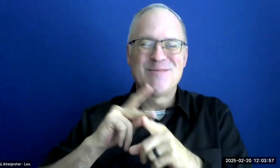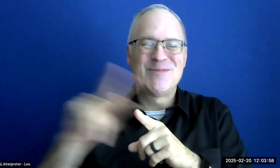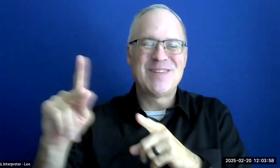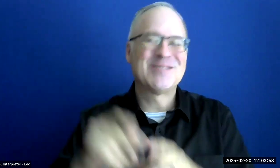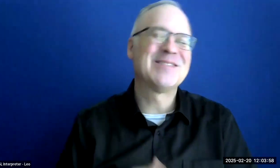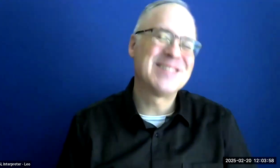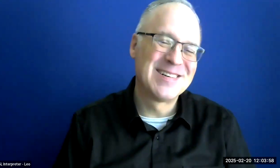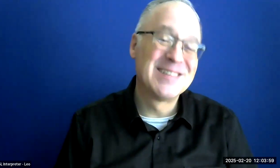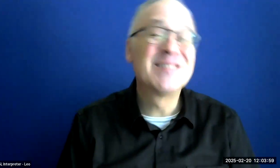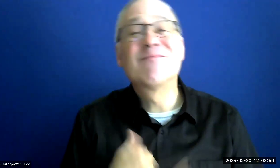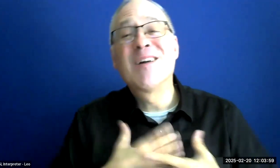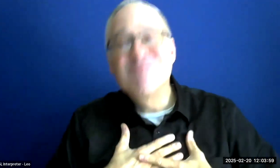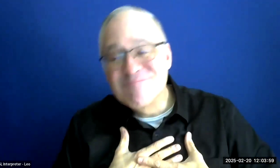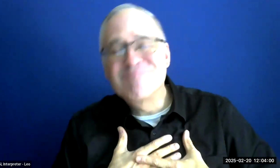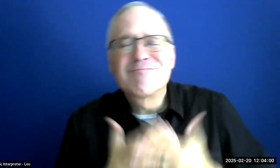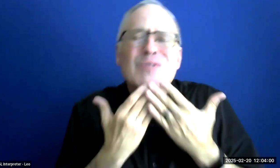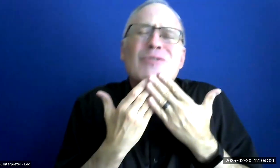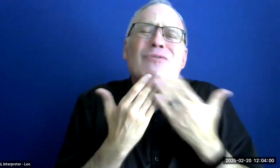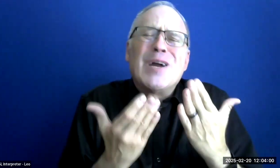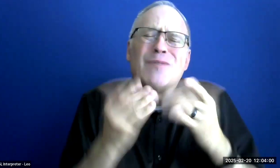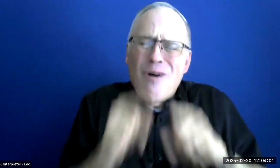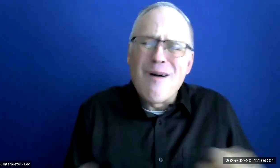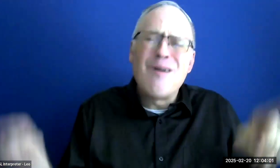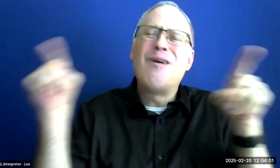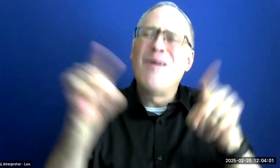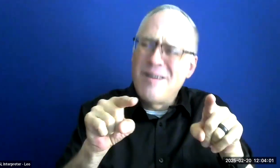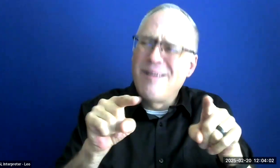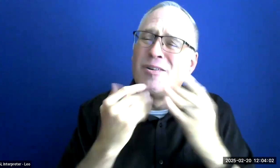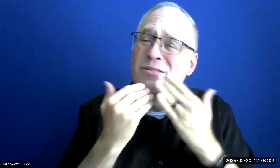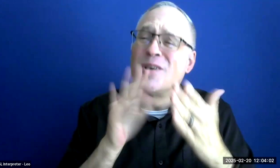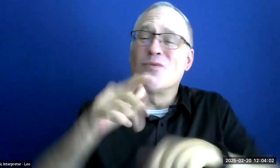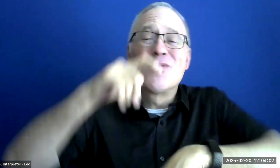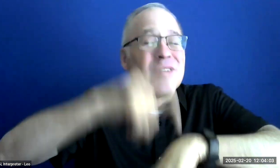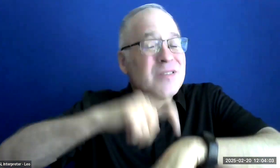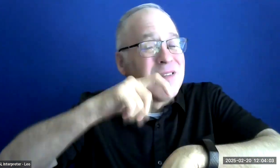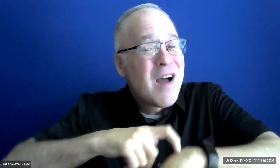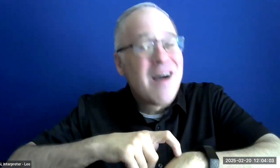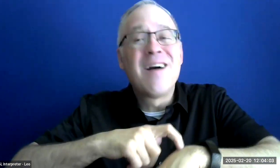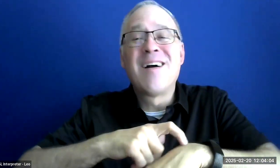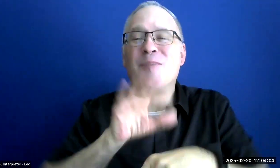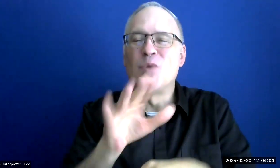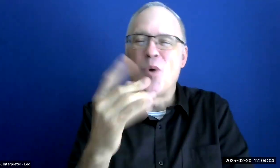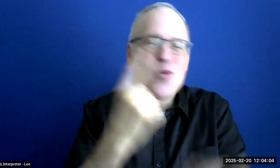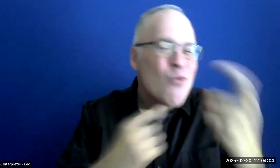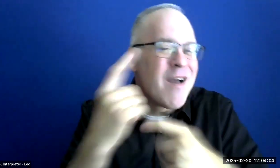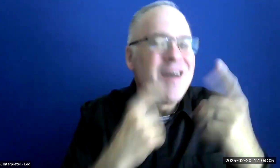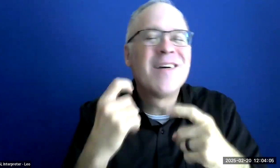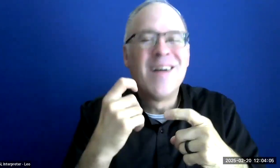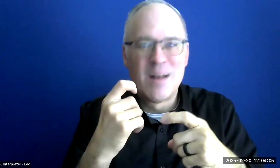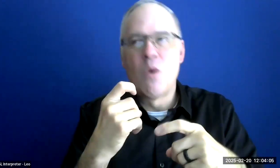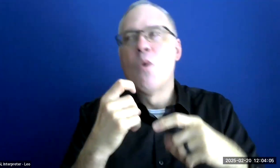so grateful to you all, and I want to thank you so much for your time today and your questions. And we